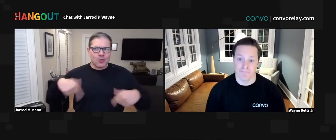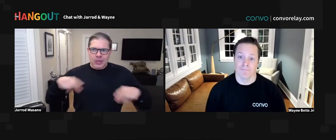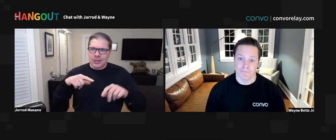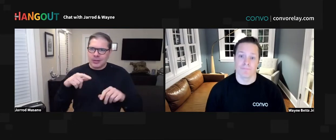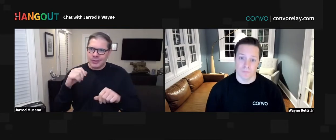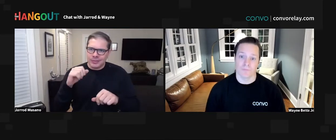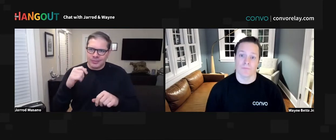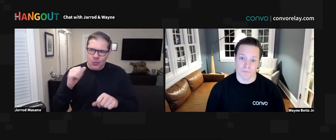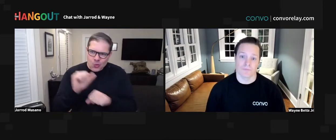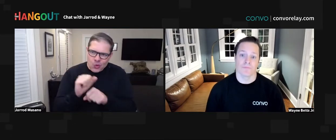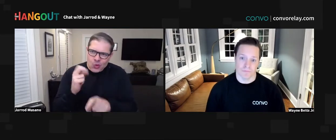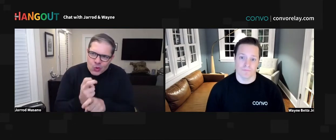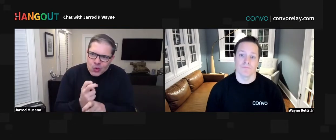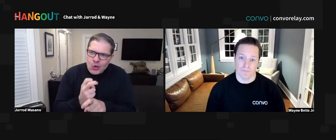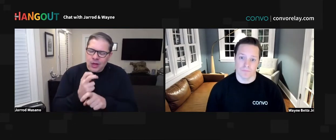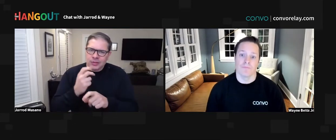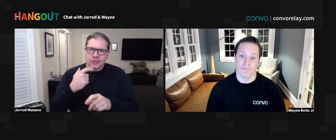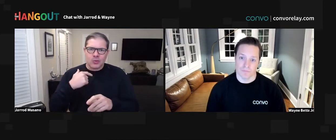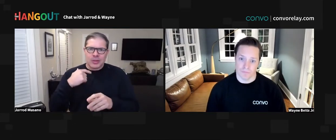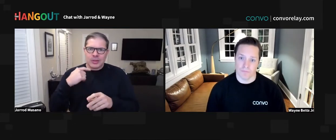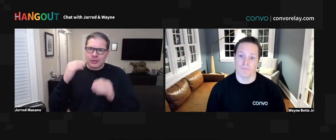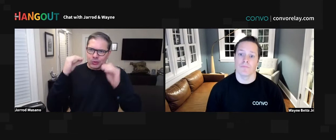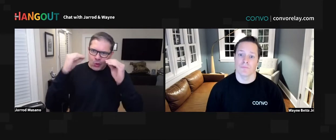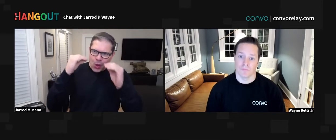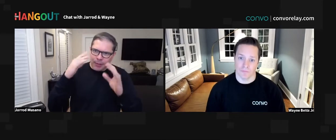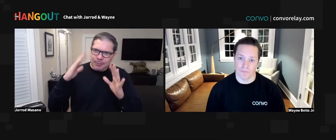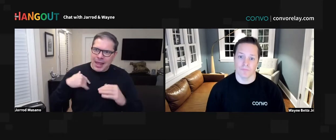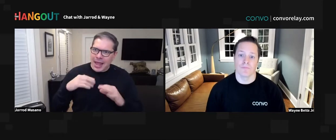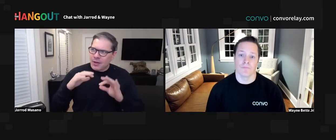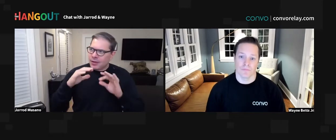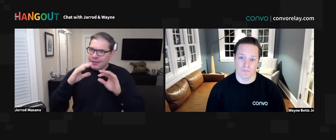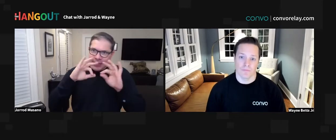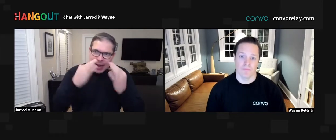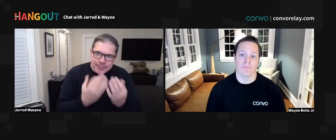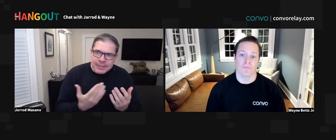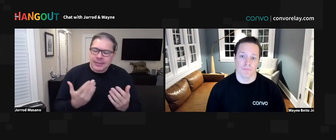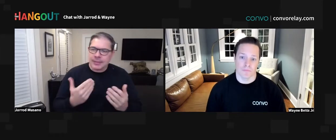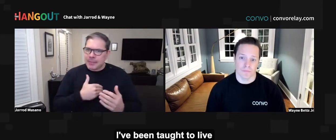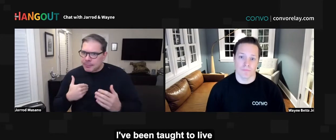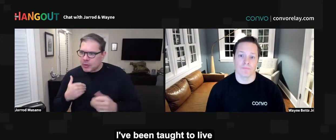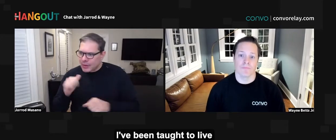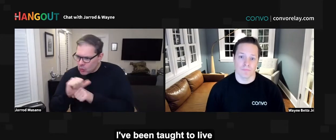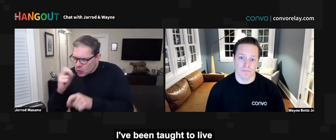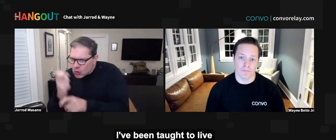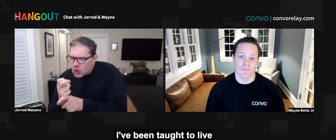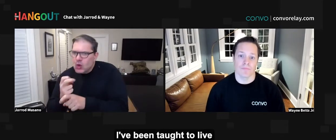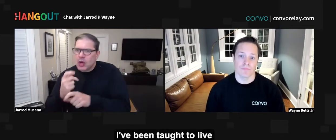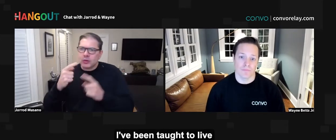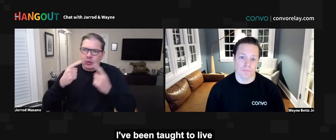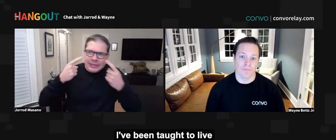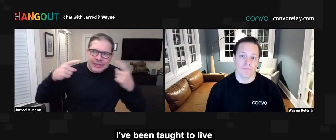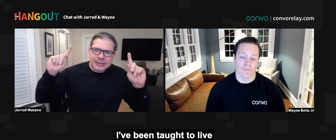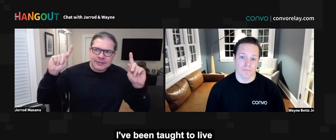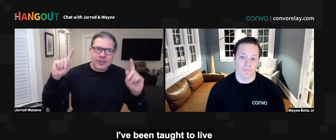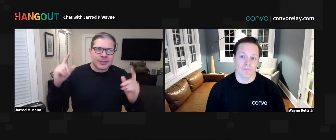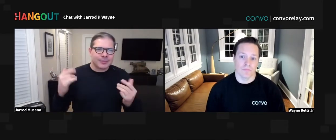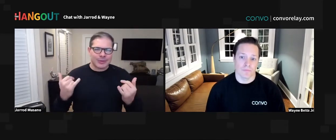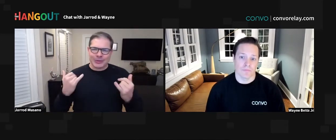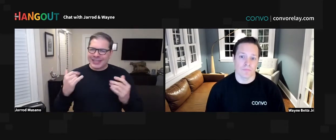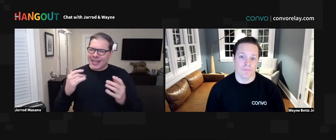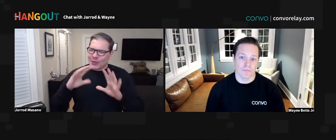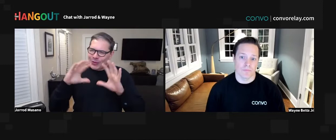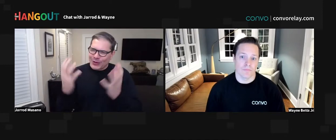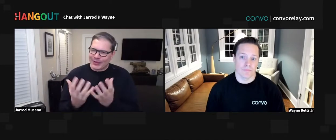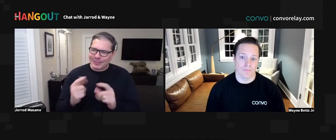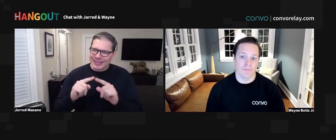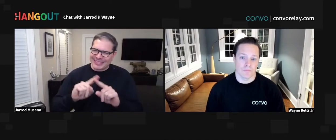the future and what it's going to be like. We're working really hard. I've been taught to live that way by my family. You